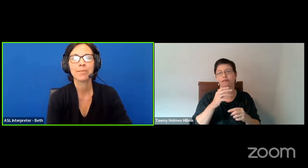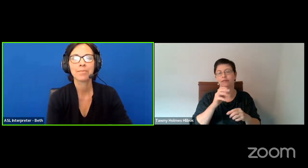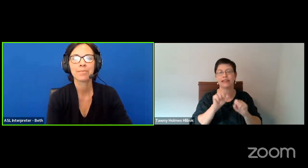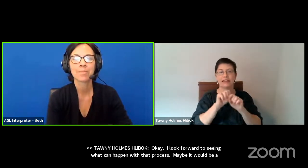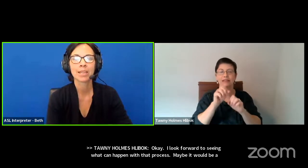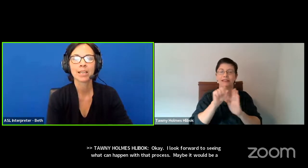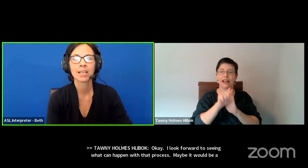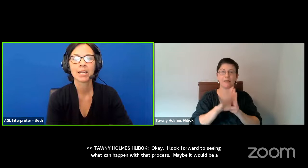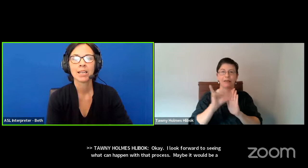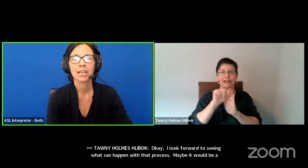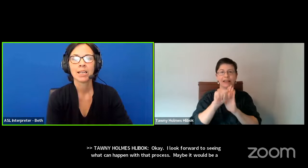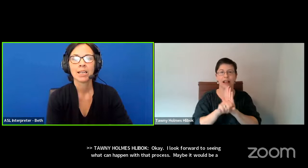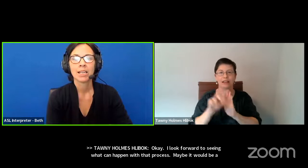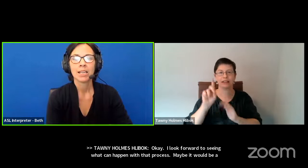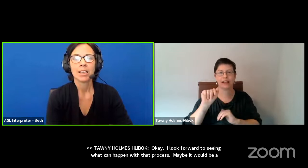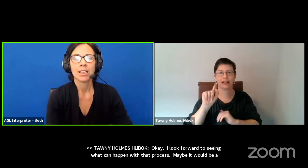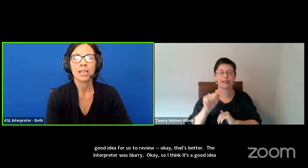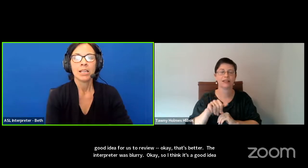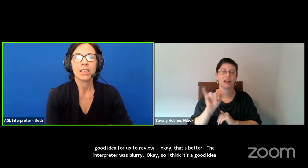Center.